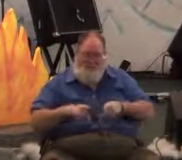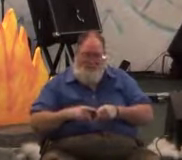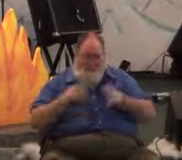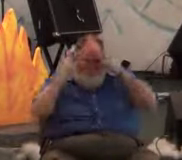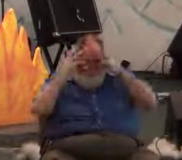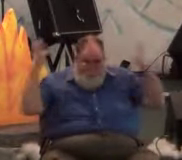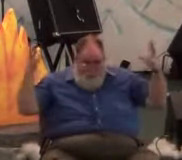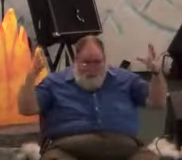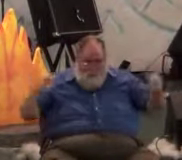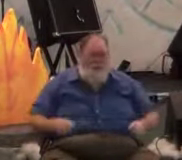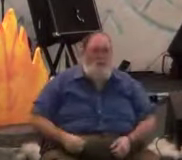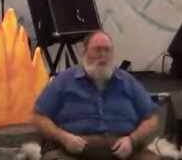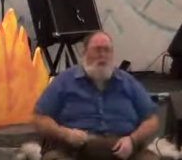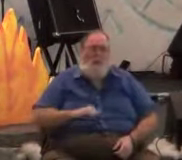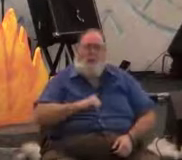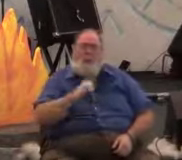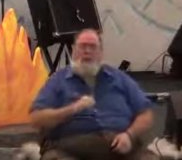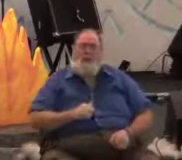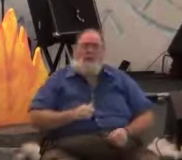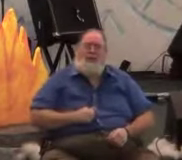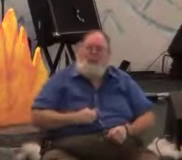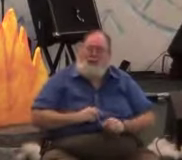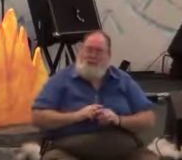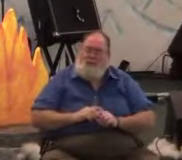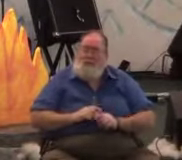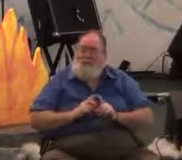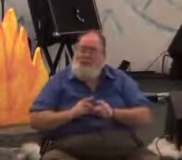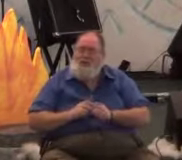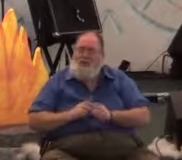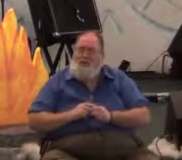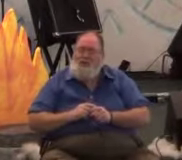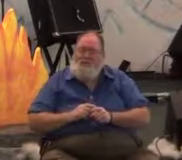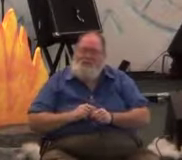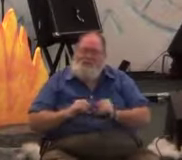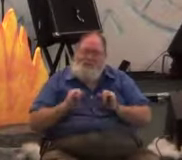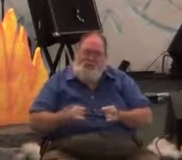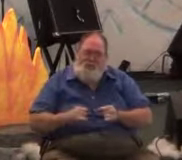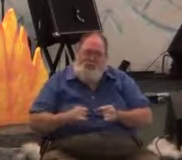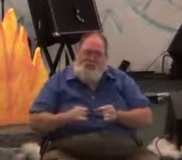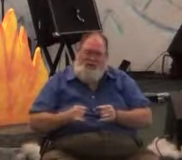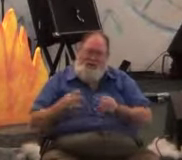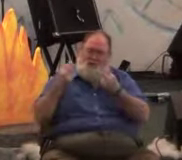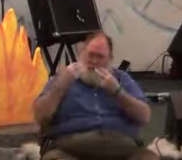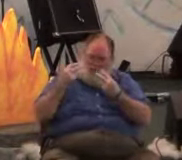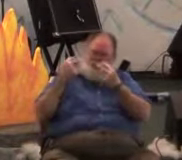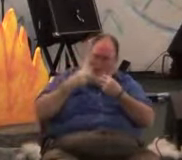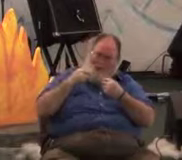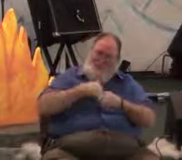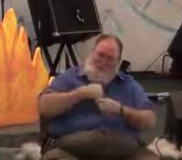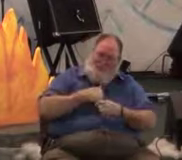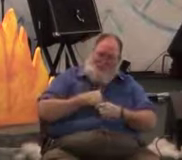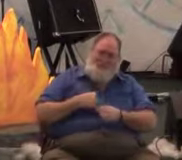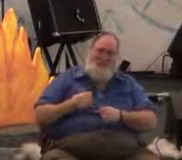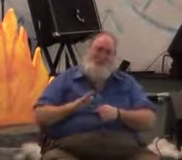Pride is a product of praise, independent self-reflection, or a fulfilled feeling